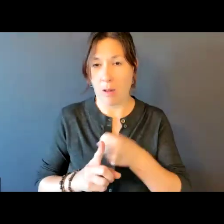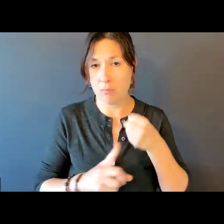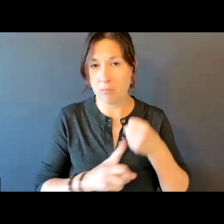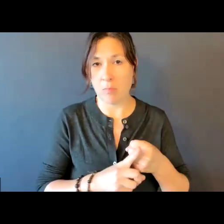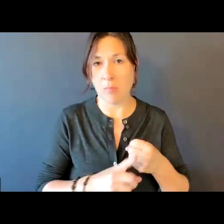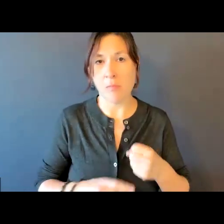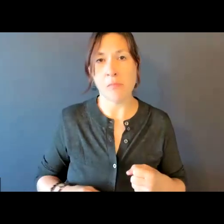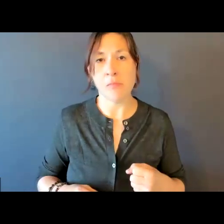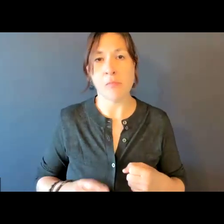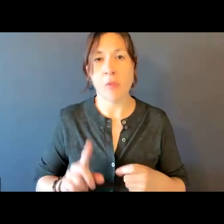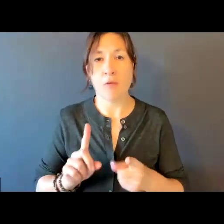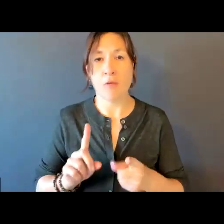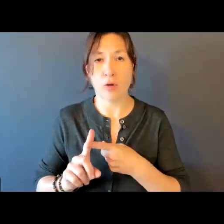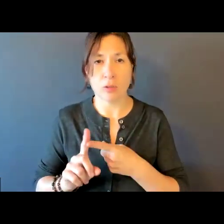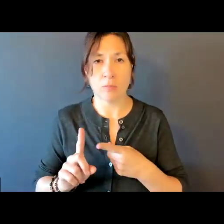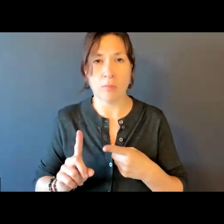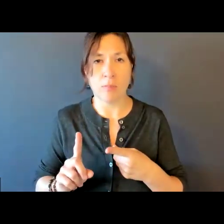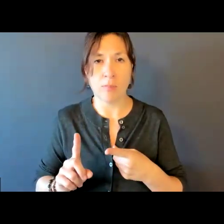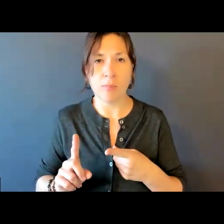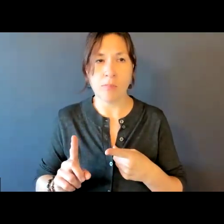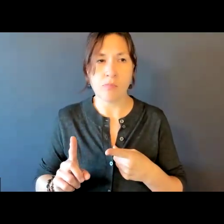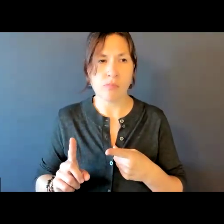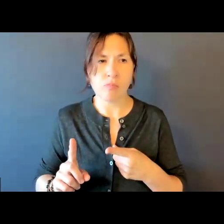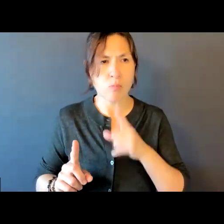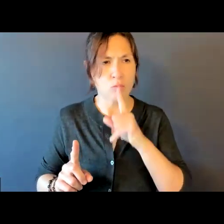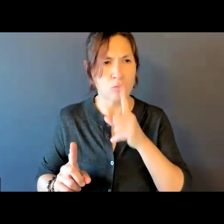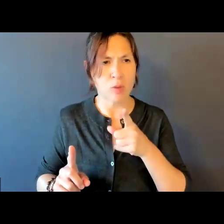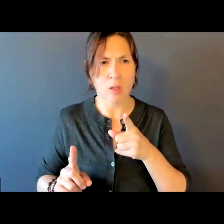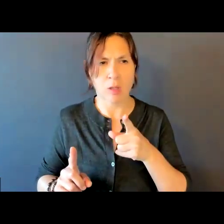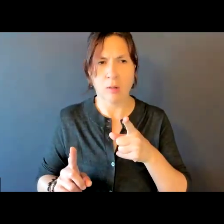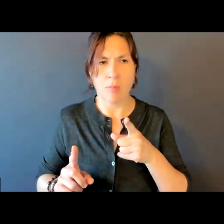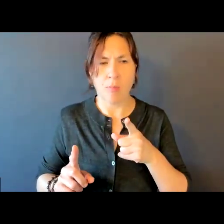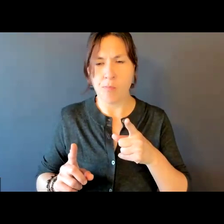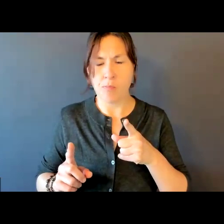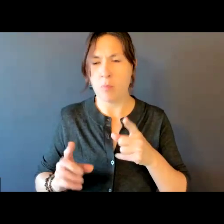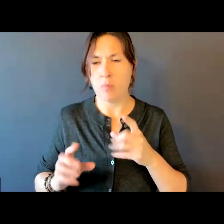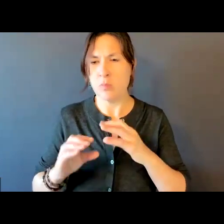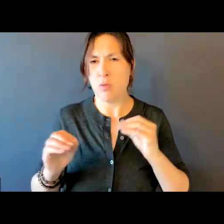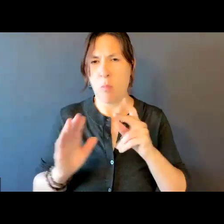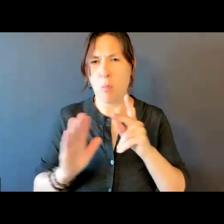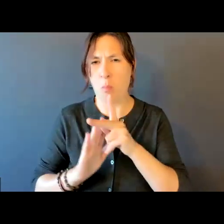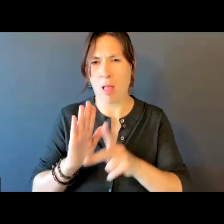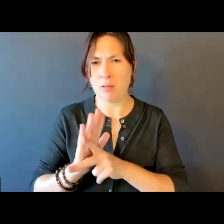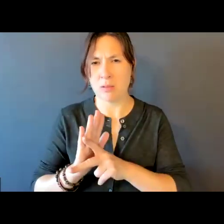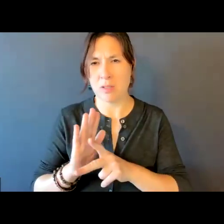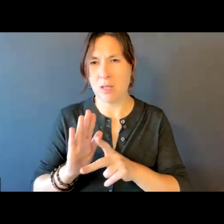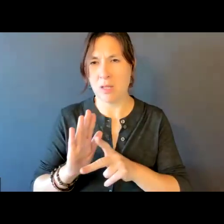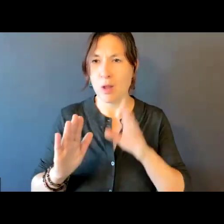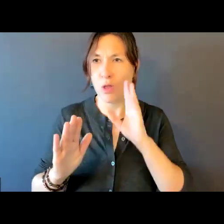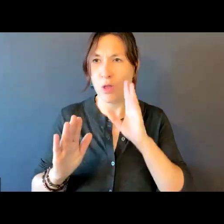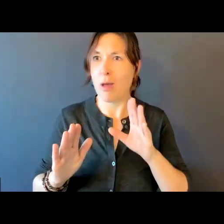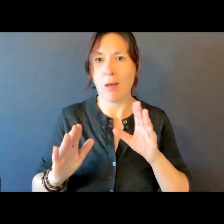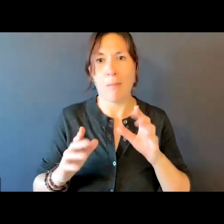because I say that partly because I don't think there's a policy obstacle to schools improving. So we can improve